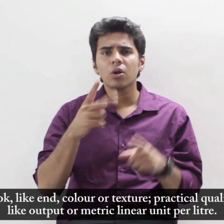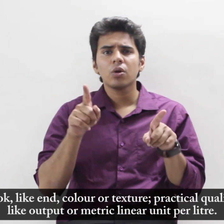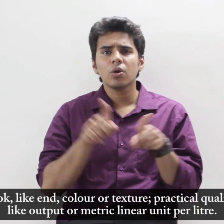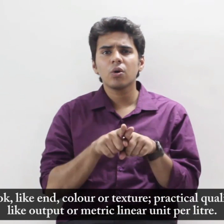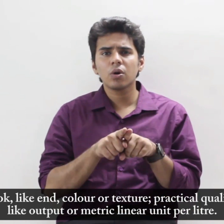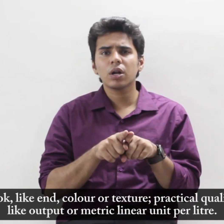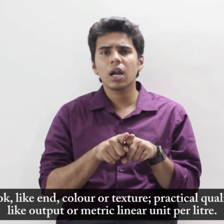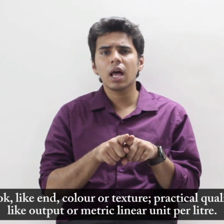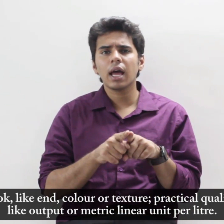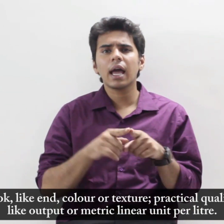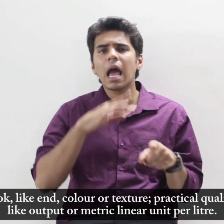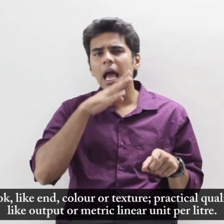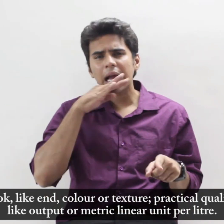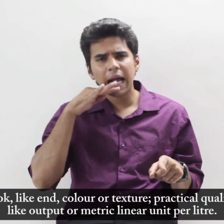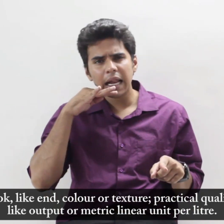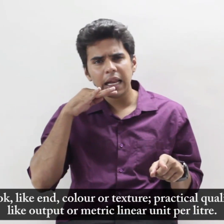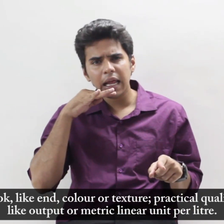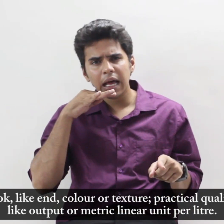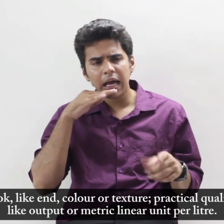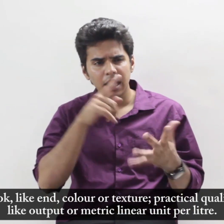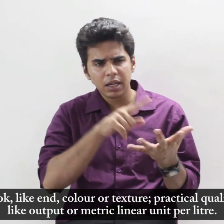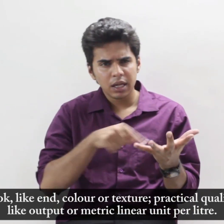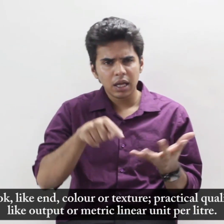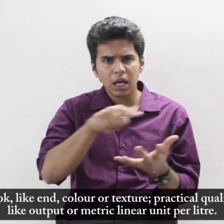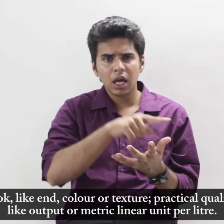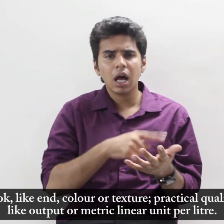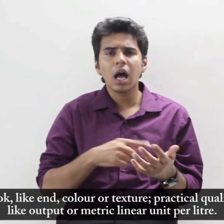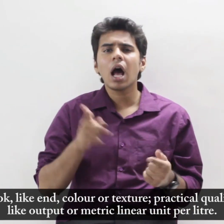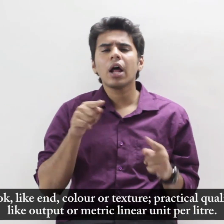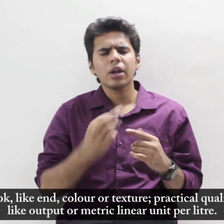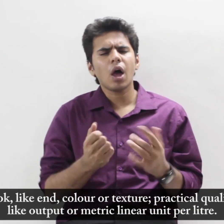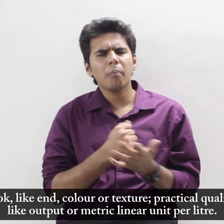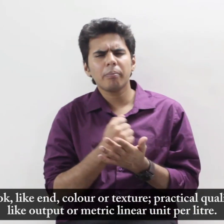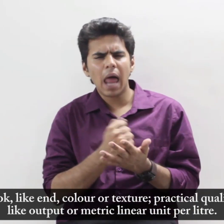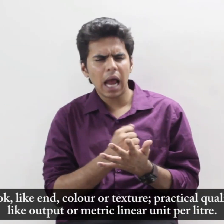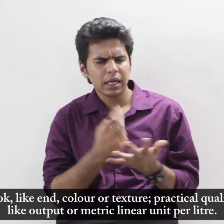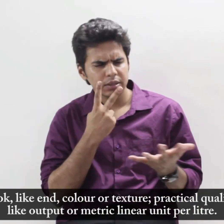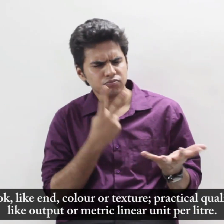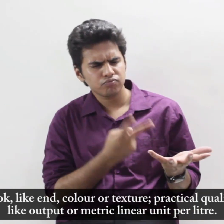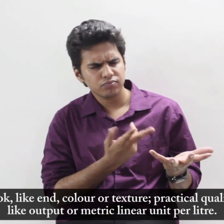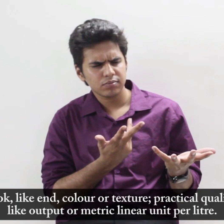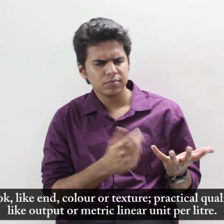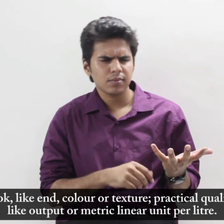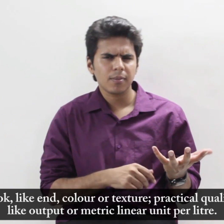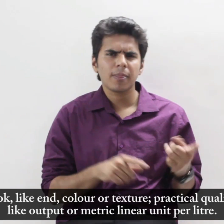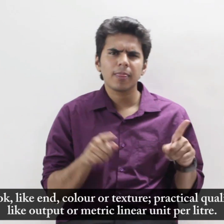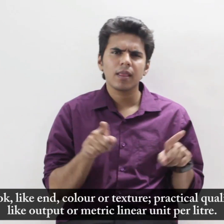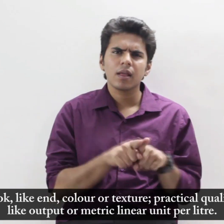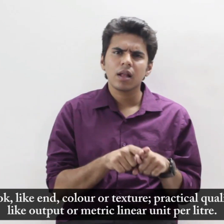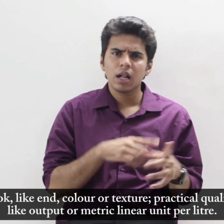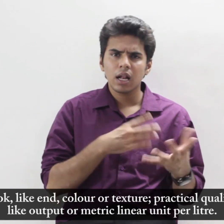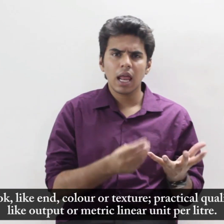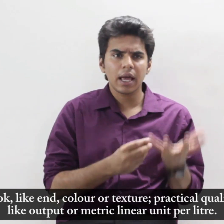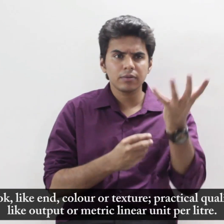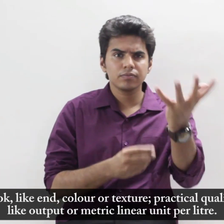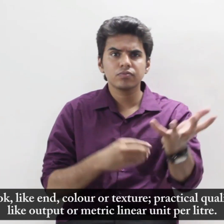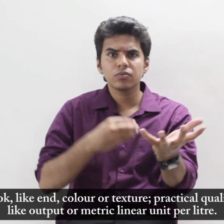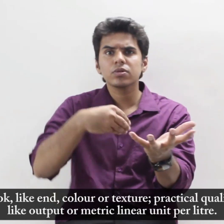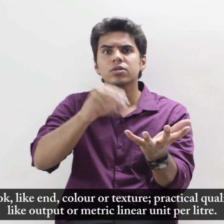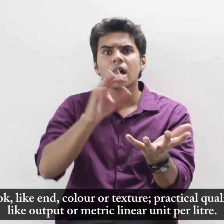Look like end, color, or texture. Practical qualities like output or metric linear unit per